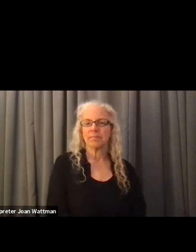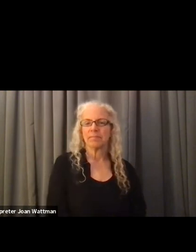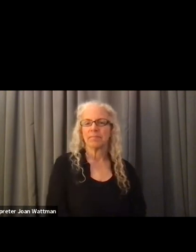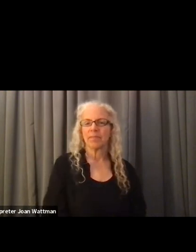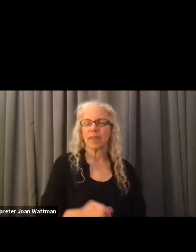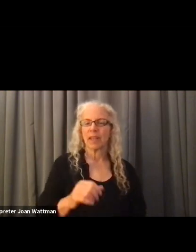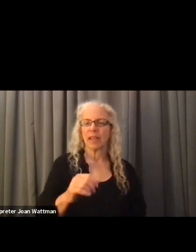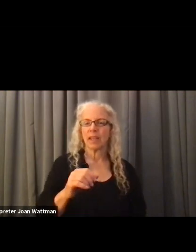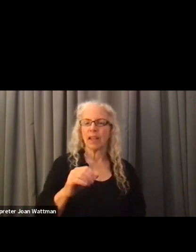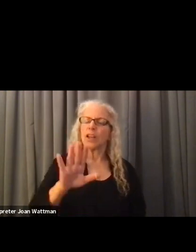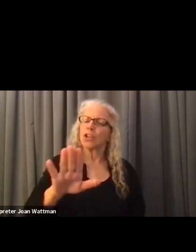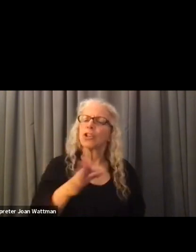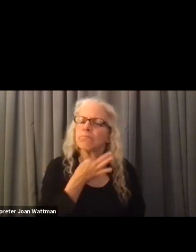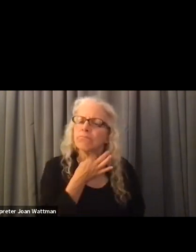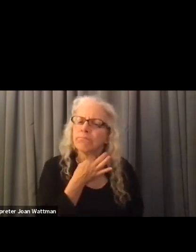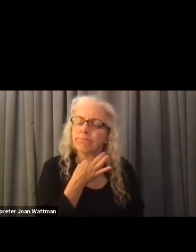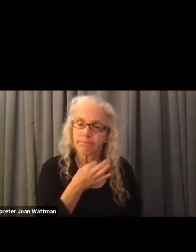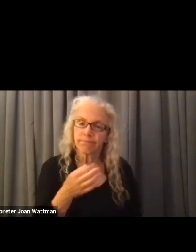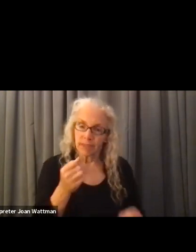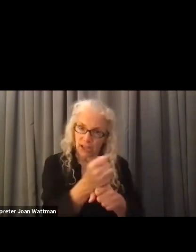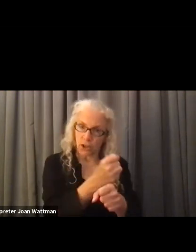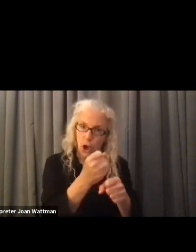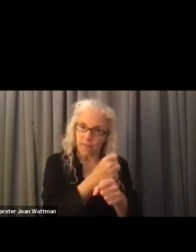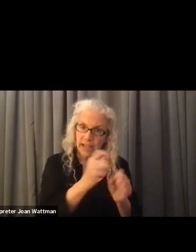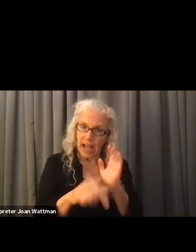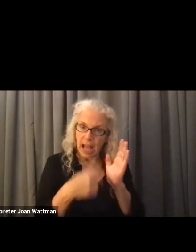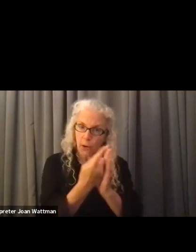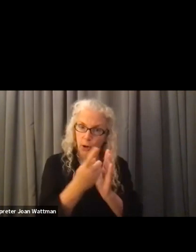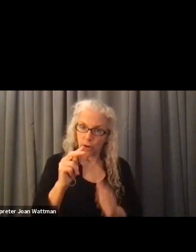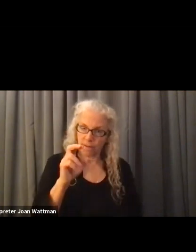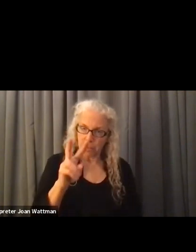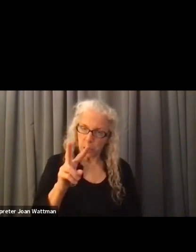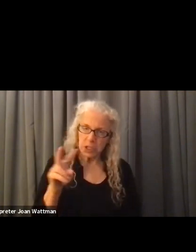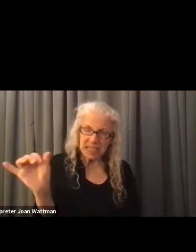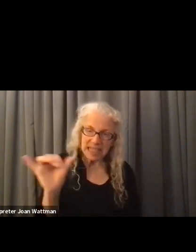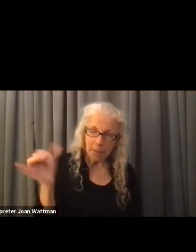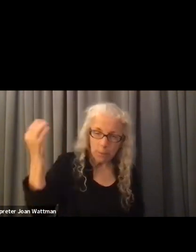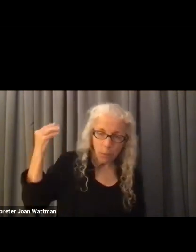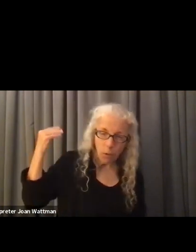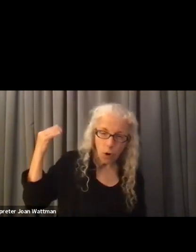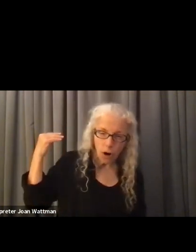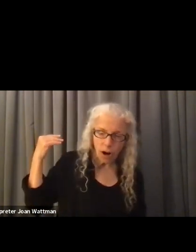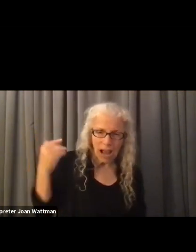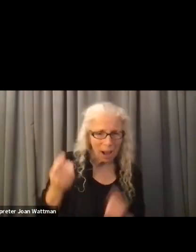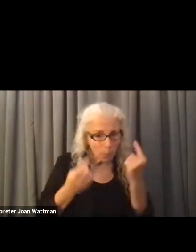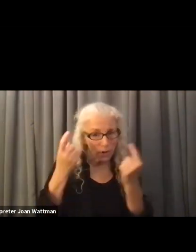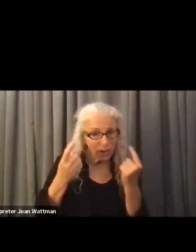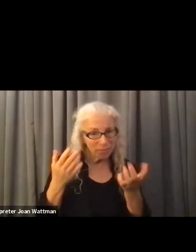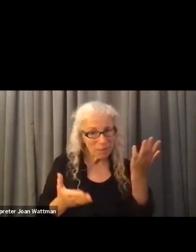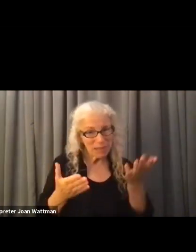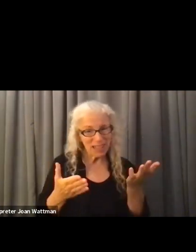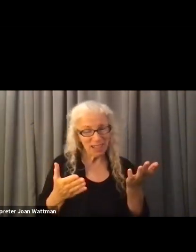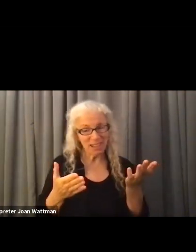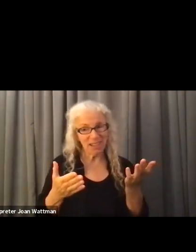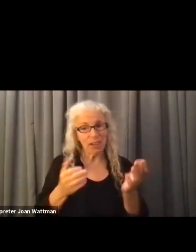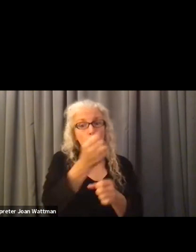Do we anticipate that the coffee hour will be pretty similar to the way it's always been, or could that be a night where a forum